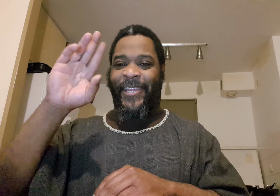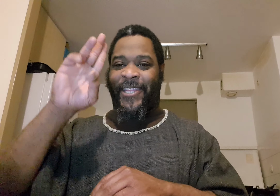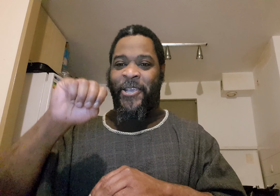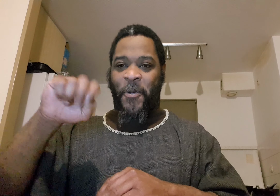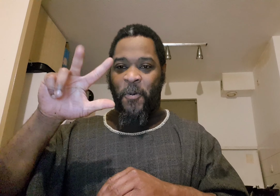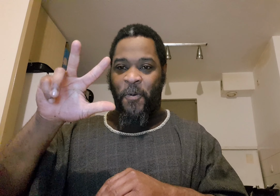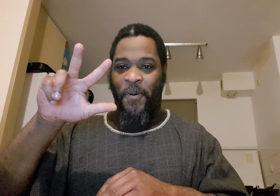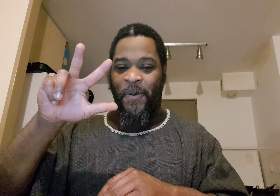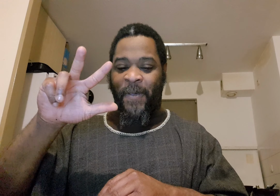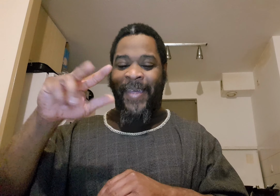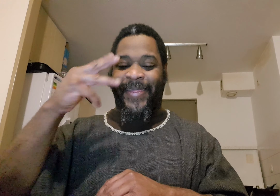Matthew,